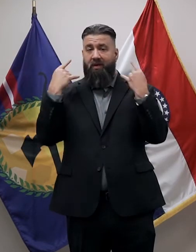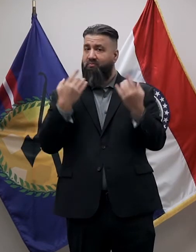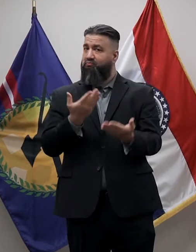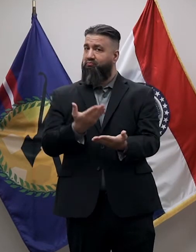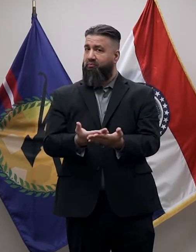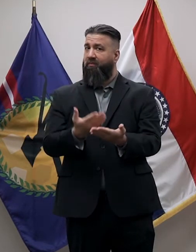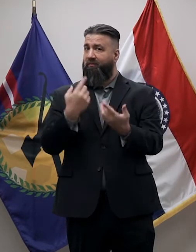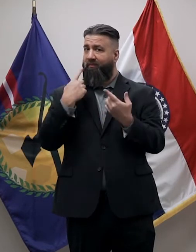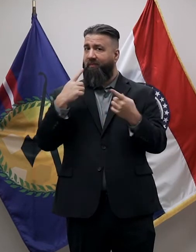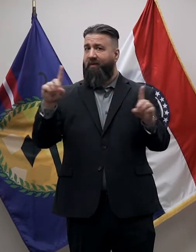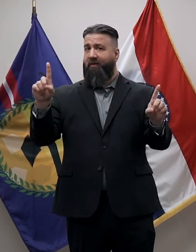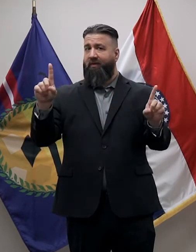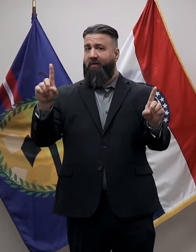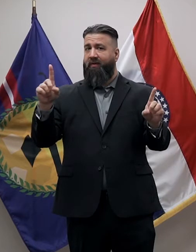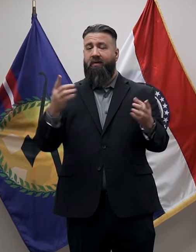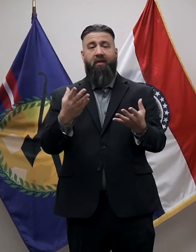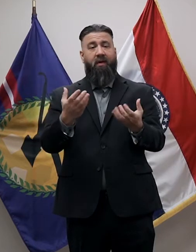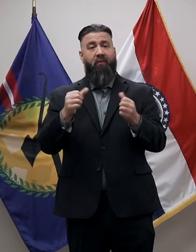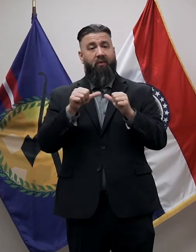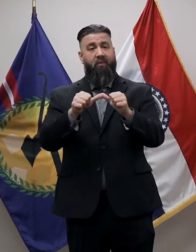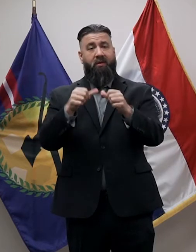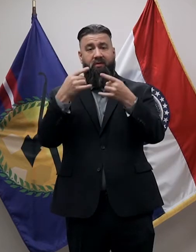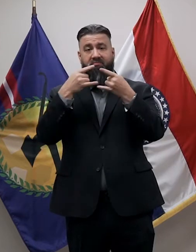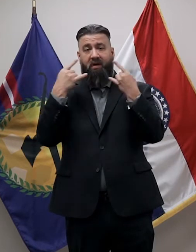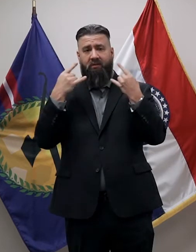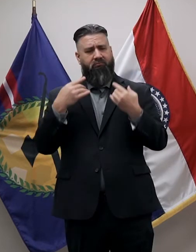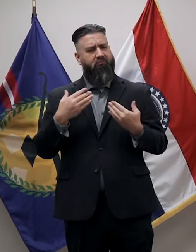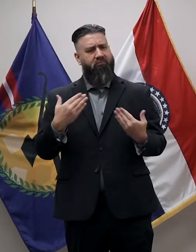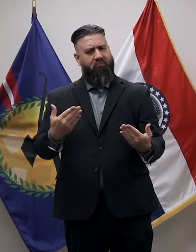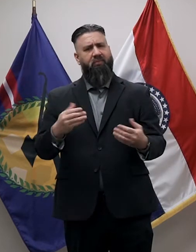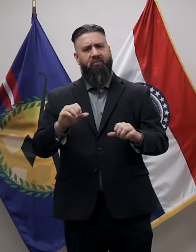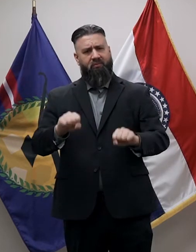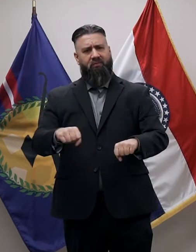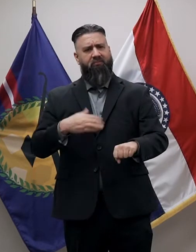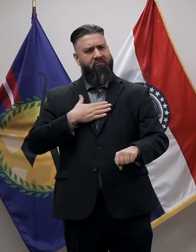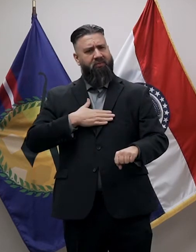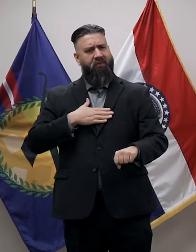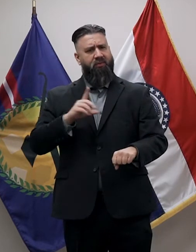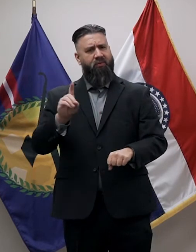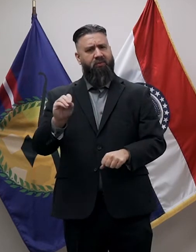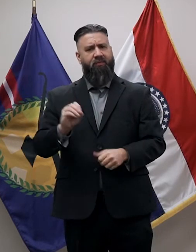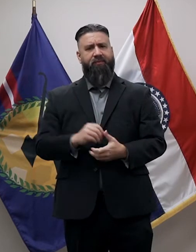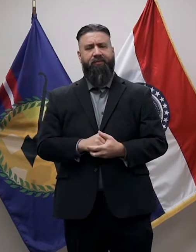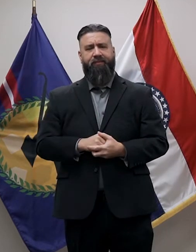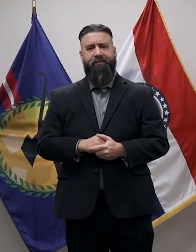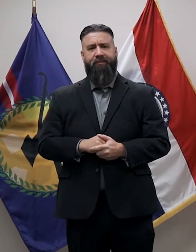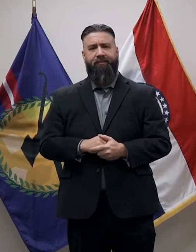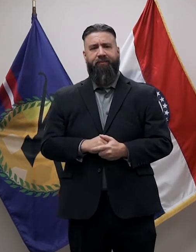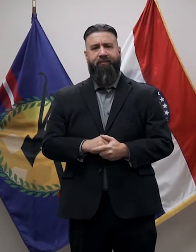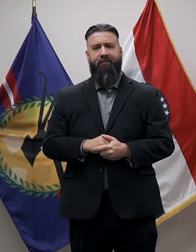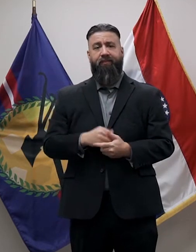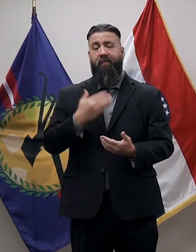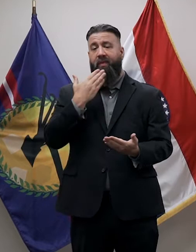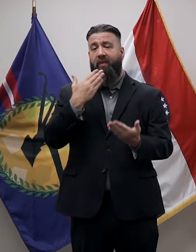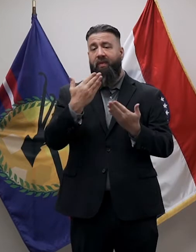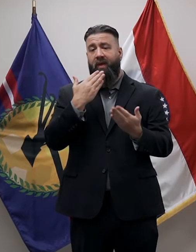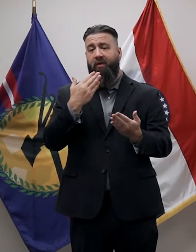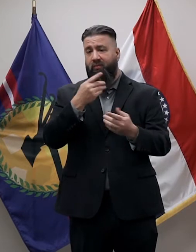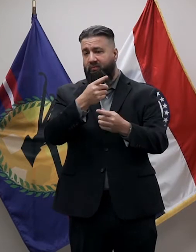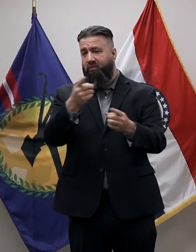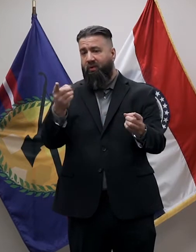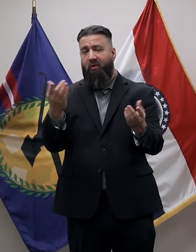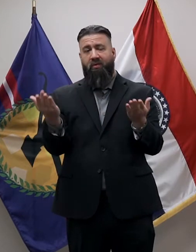to be effective, and if you want to continue wearing one, please do. Thanks again to our residents in St. Louis